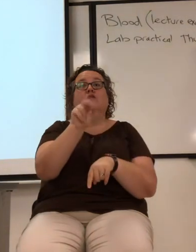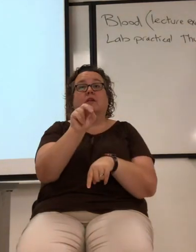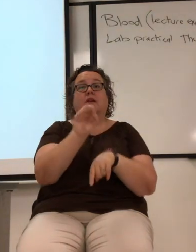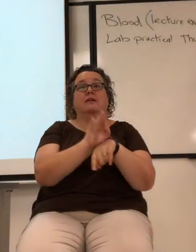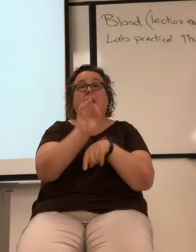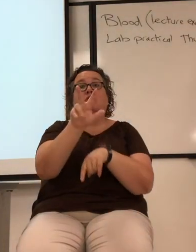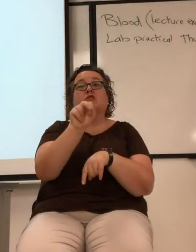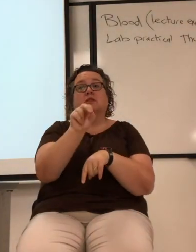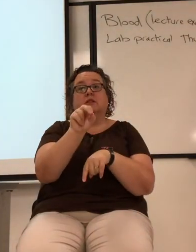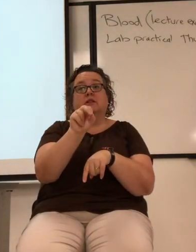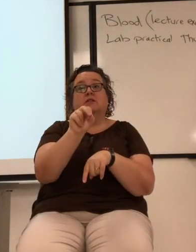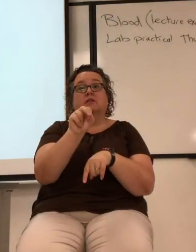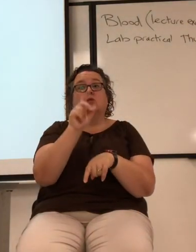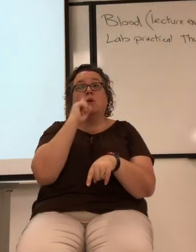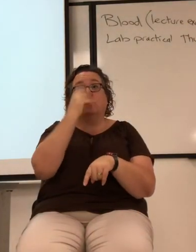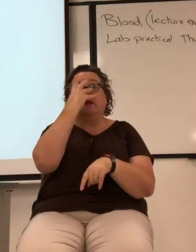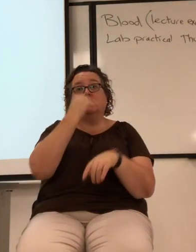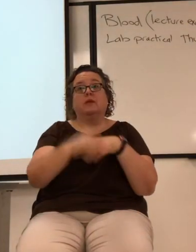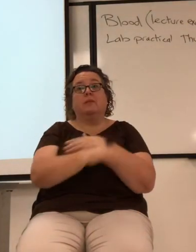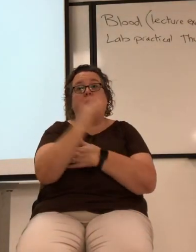bit.